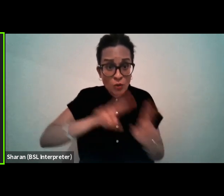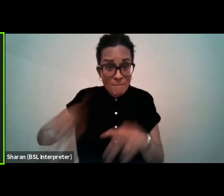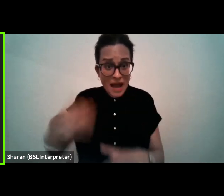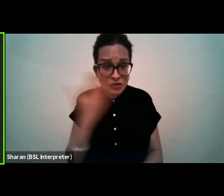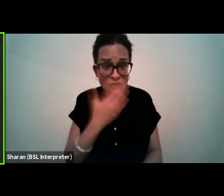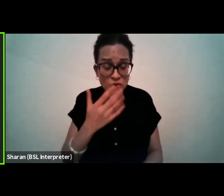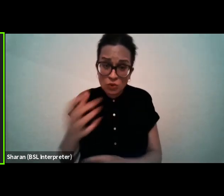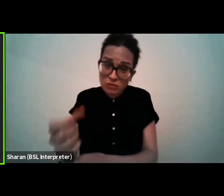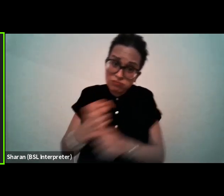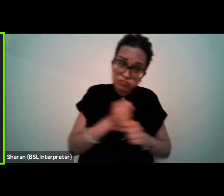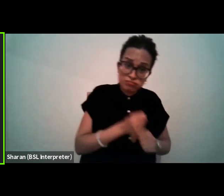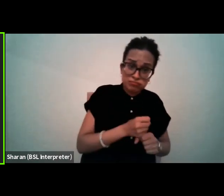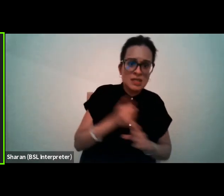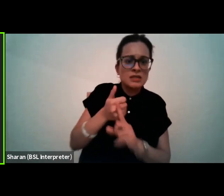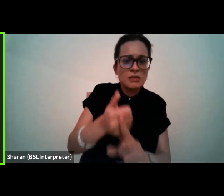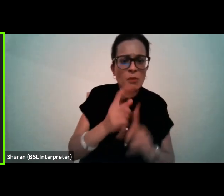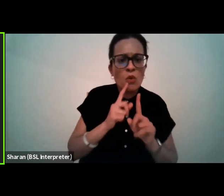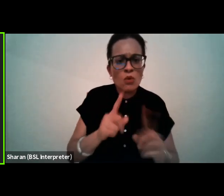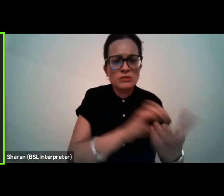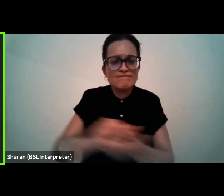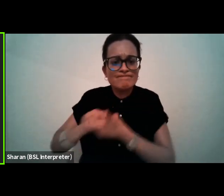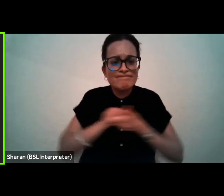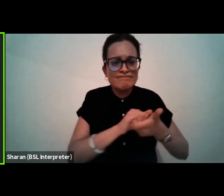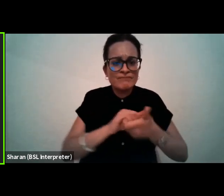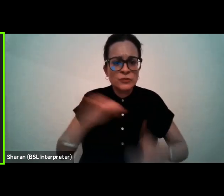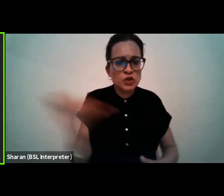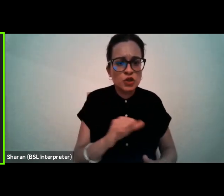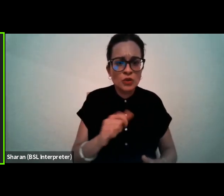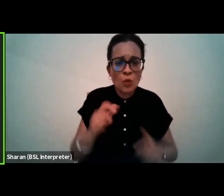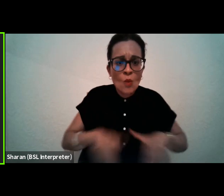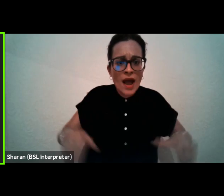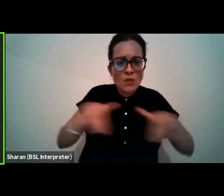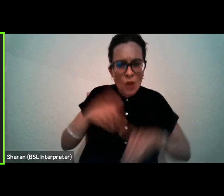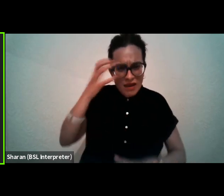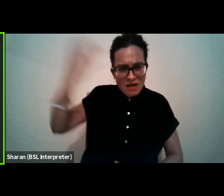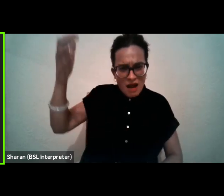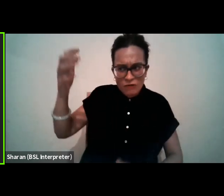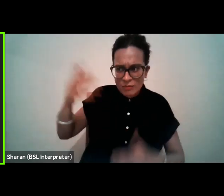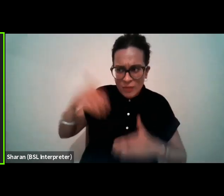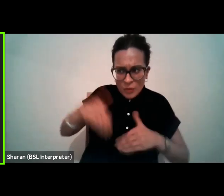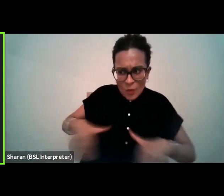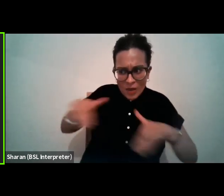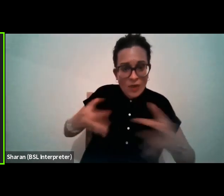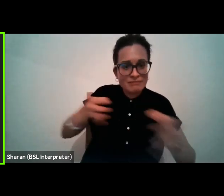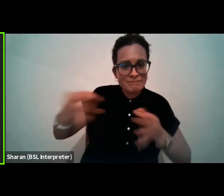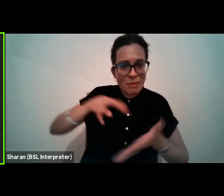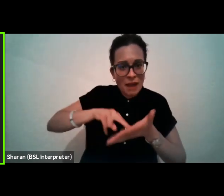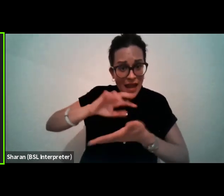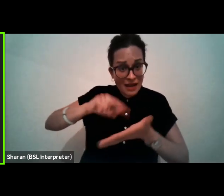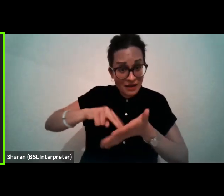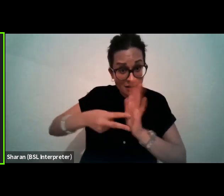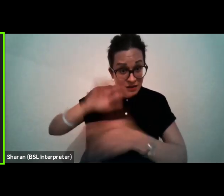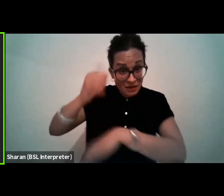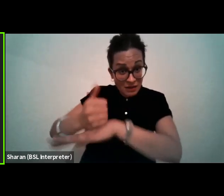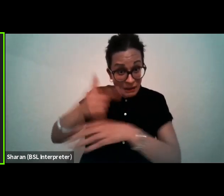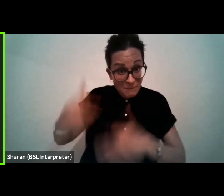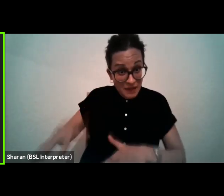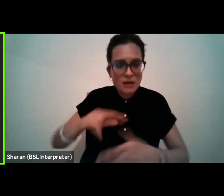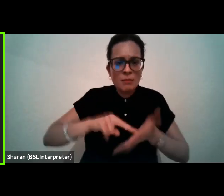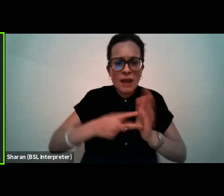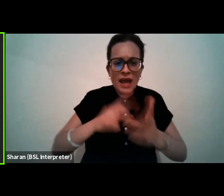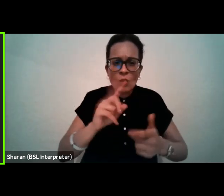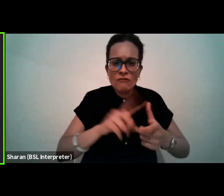the teachers, have full solidarity with them until the government comes up with a strategic plan for both testing,